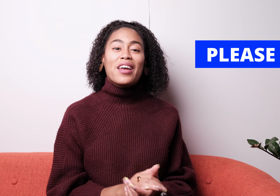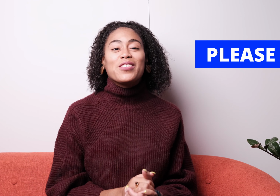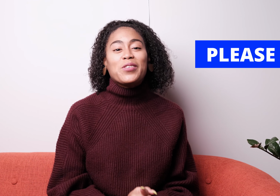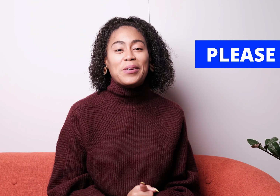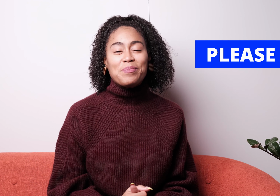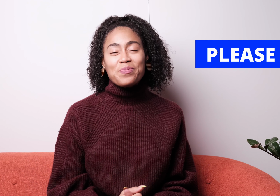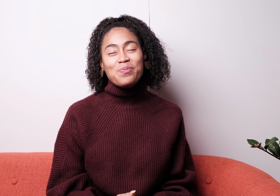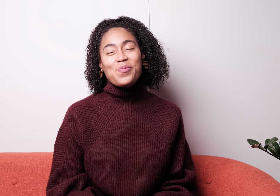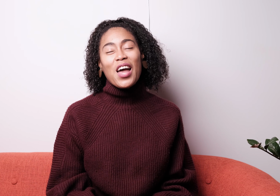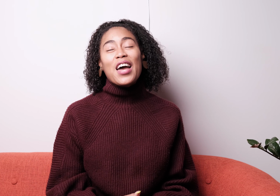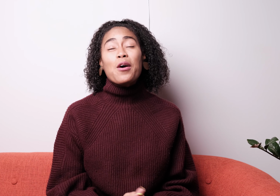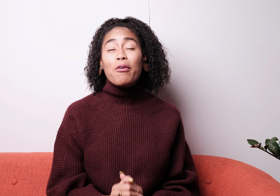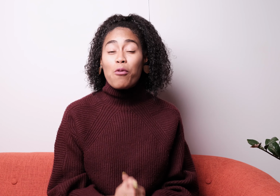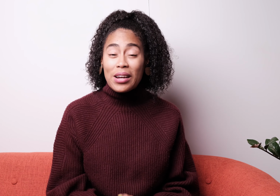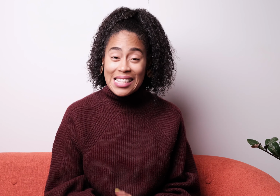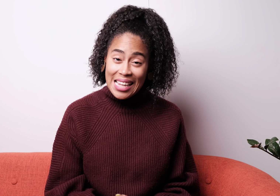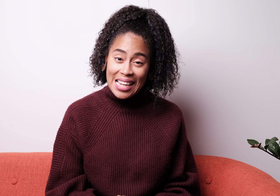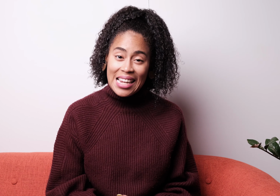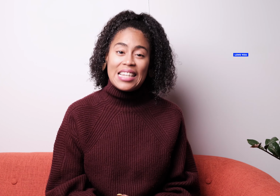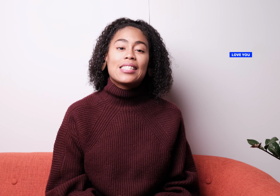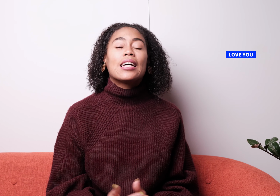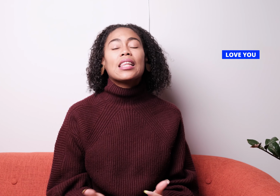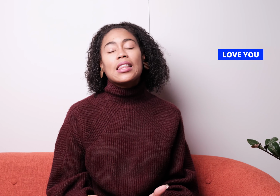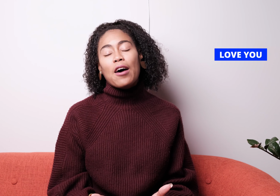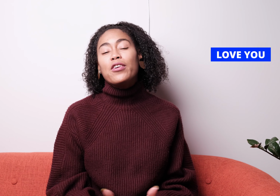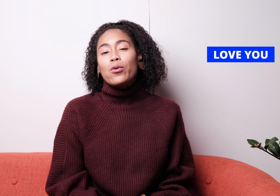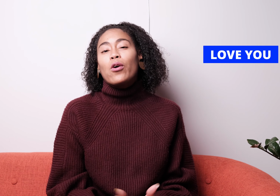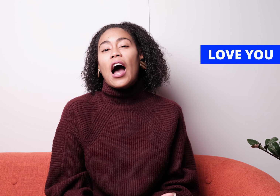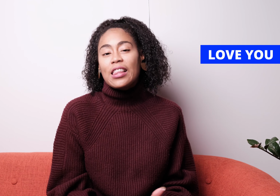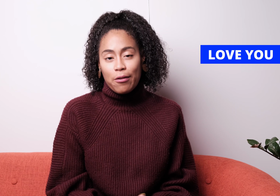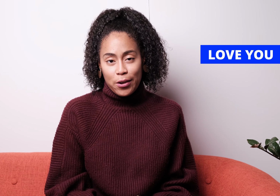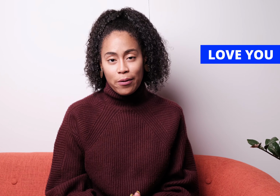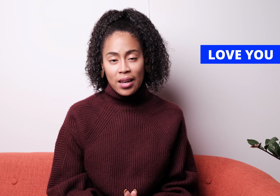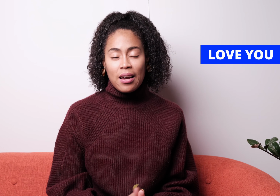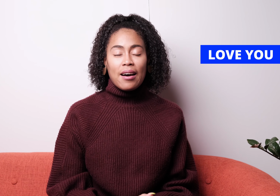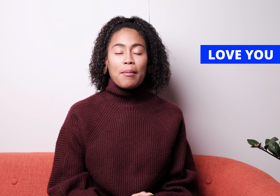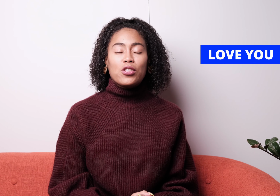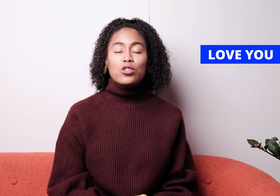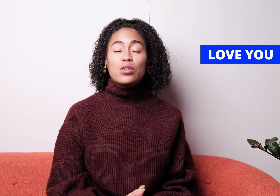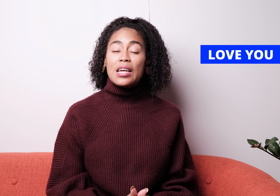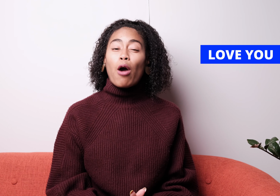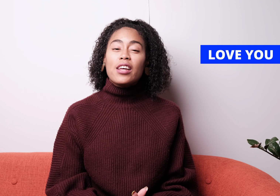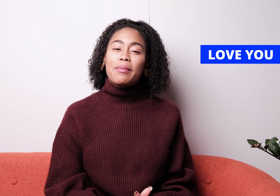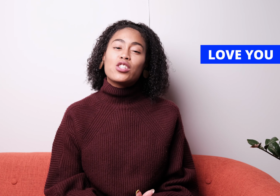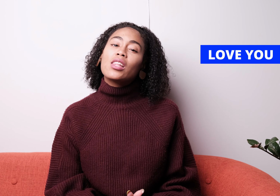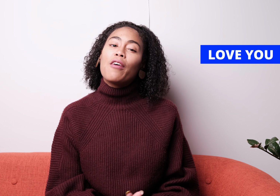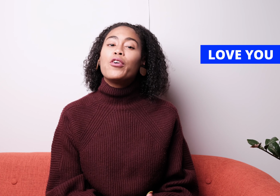manners, right? Number 14 is love you or I love you. I chose to use the approximation love you because